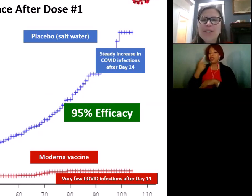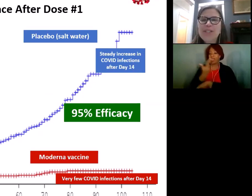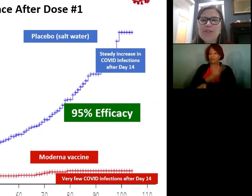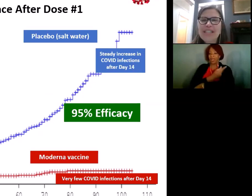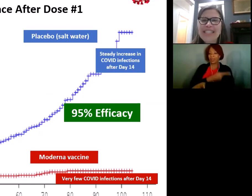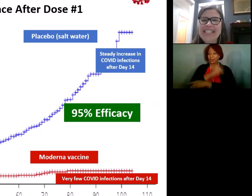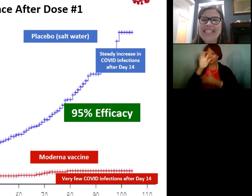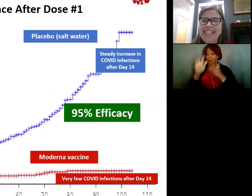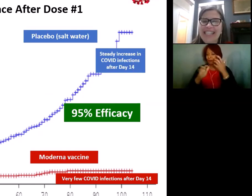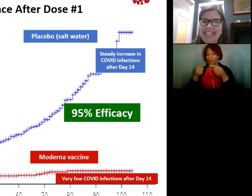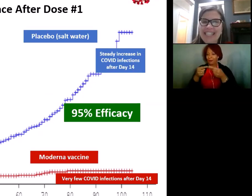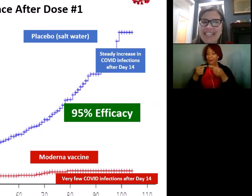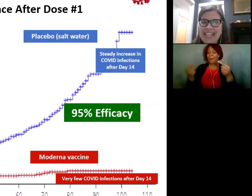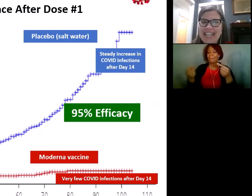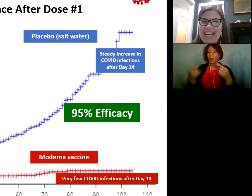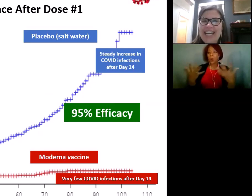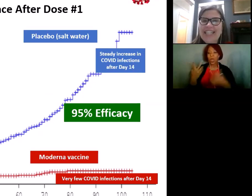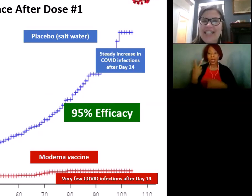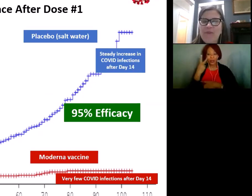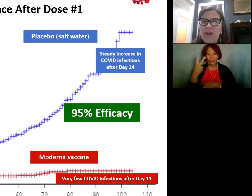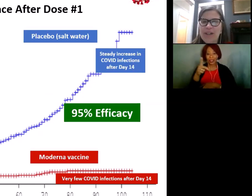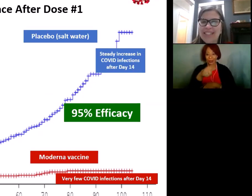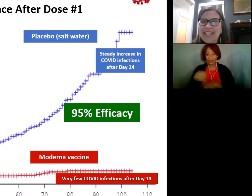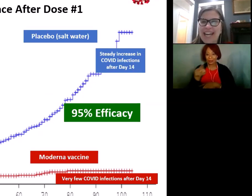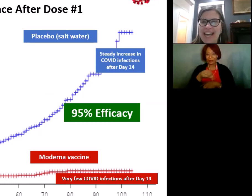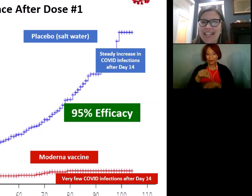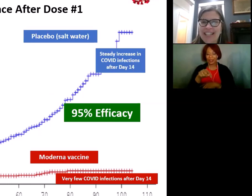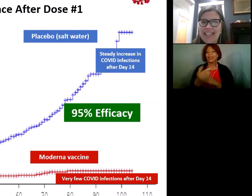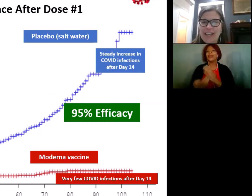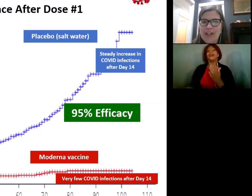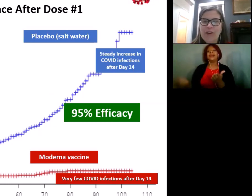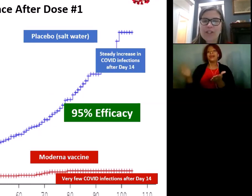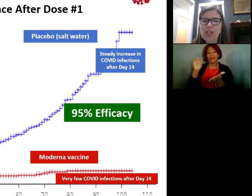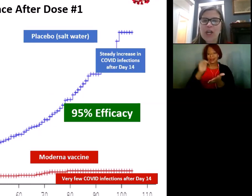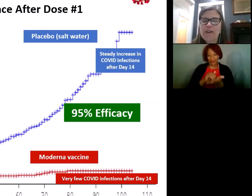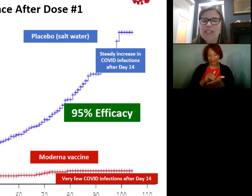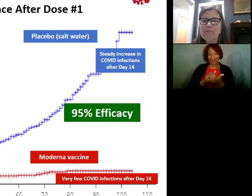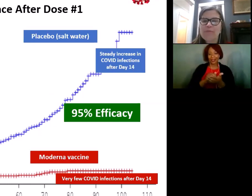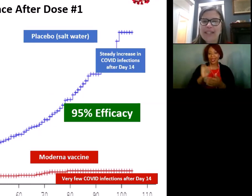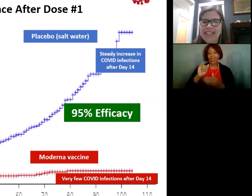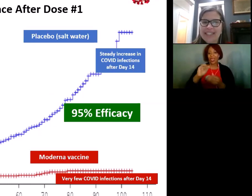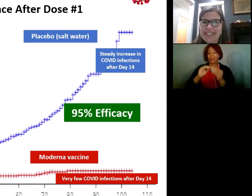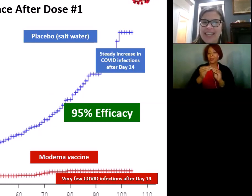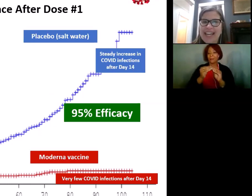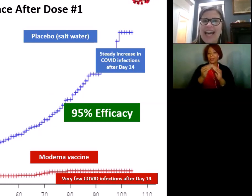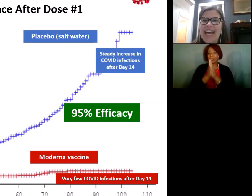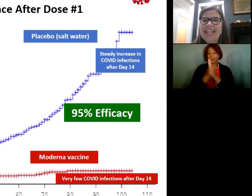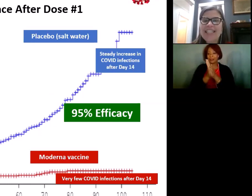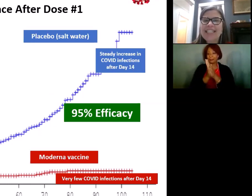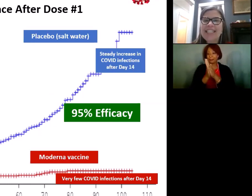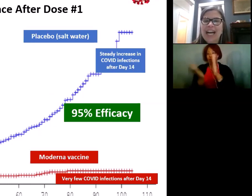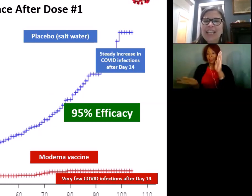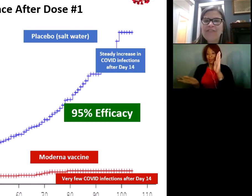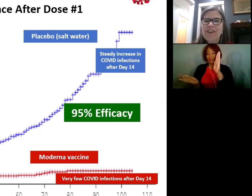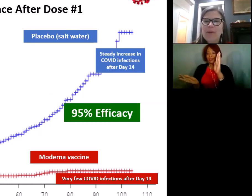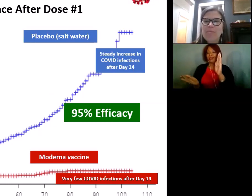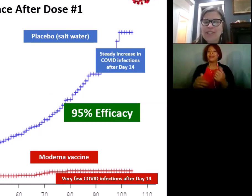But what you can see is that once again, those curves split and it's